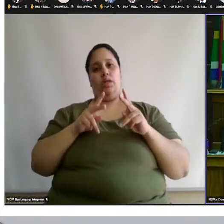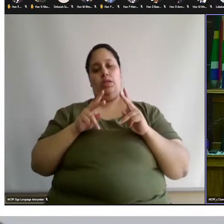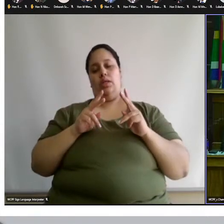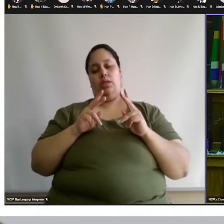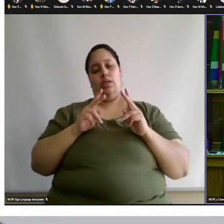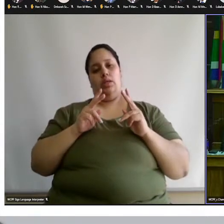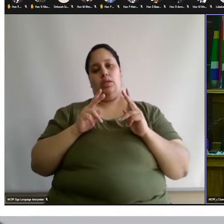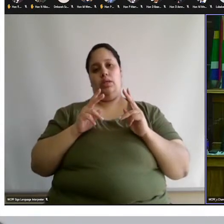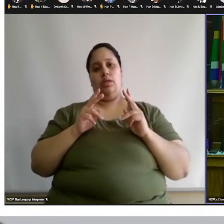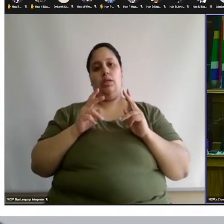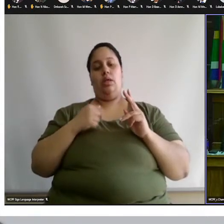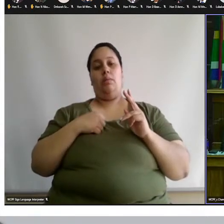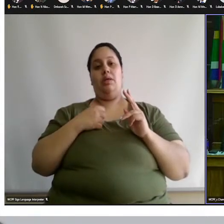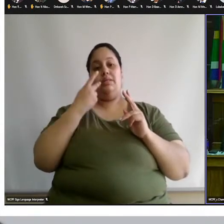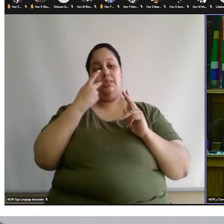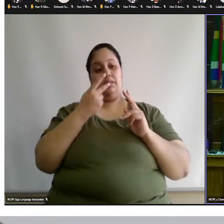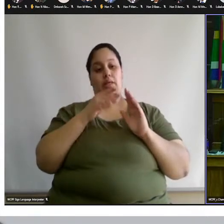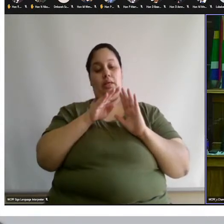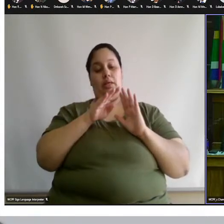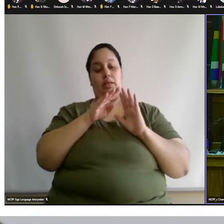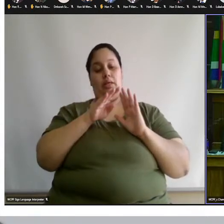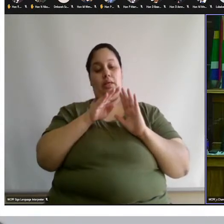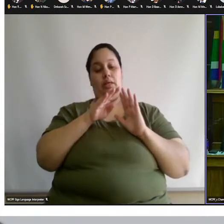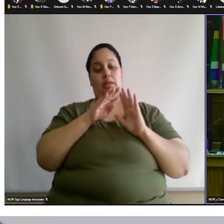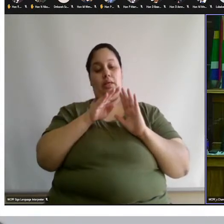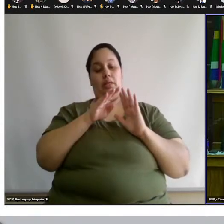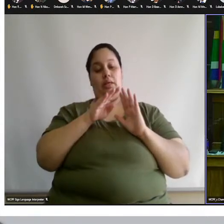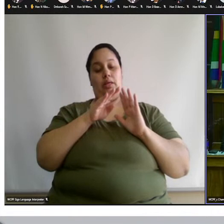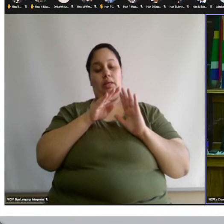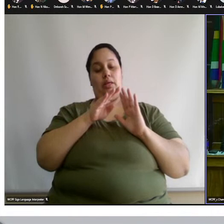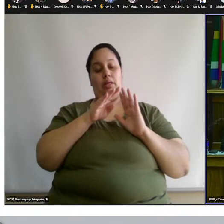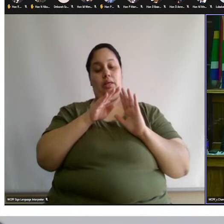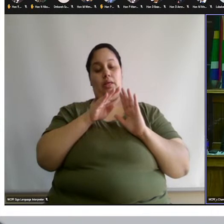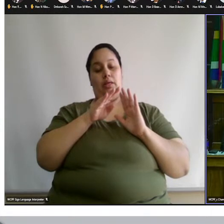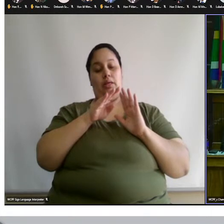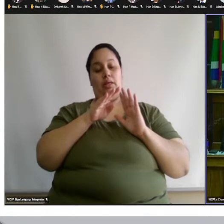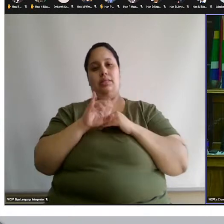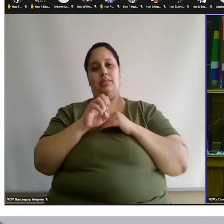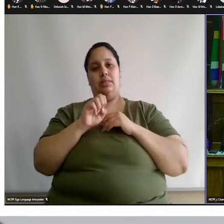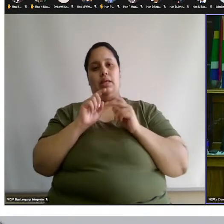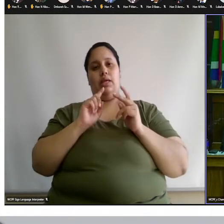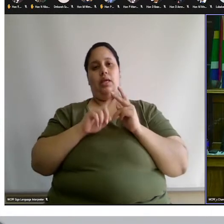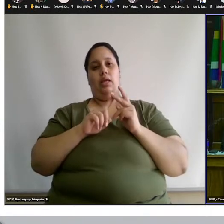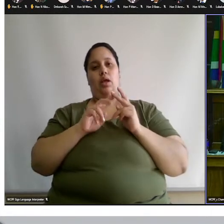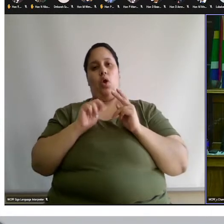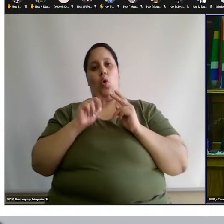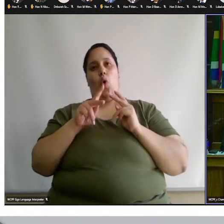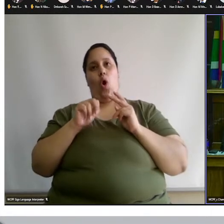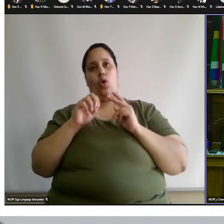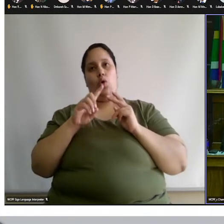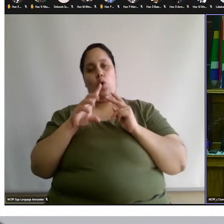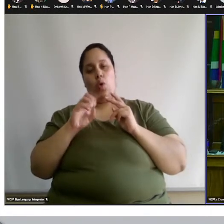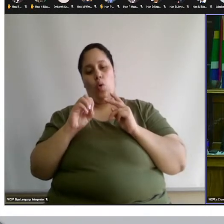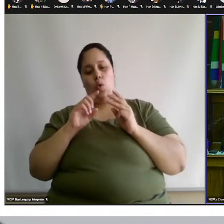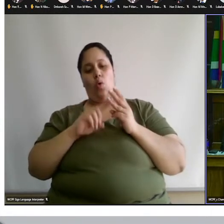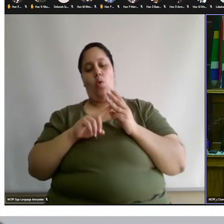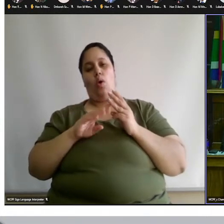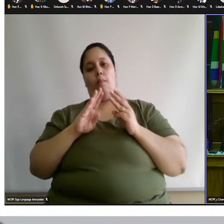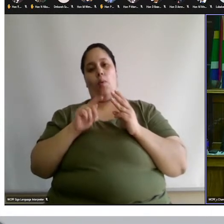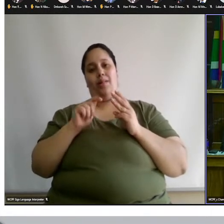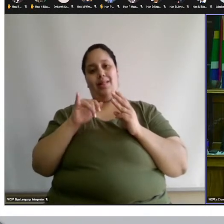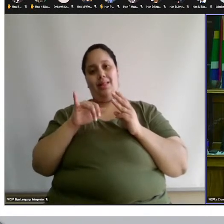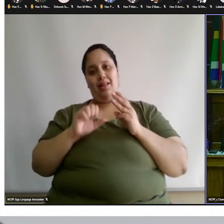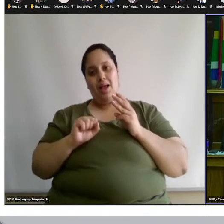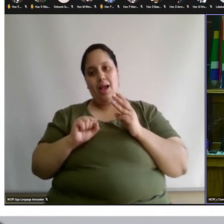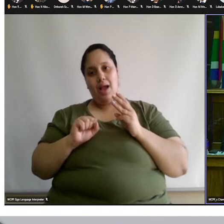the lineup, Honourable Mackenzie, Honourable Mkondo, and Honourable Makamba Poikia, and that then